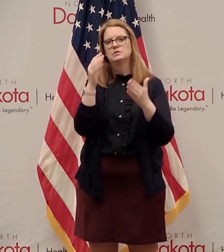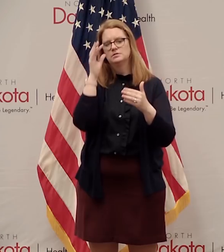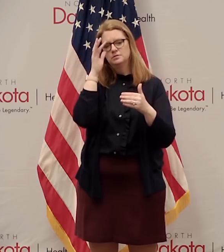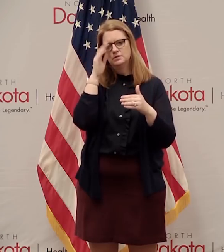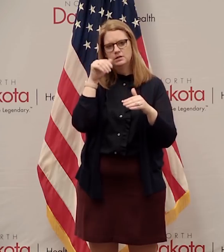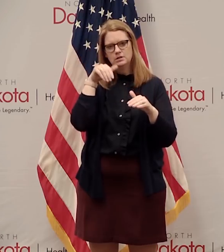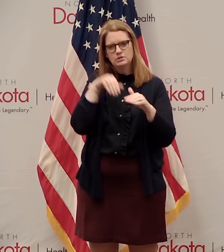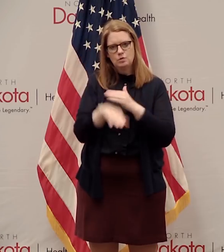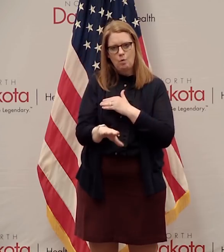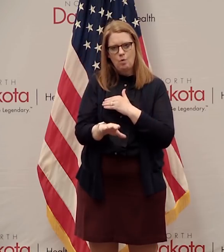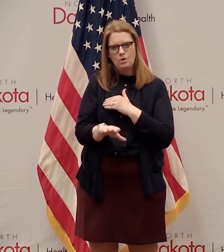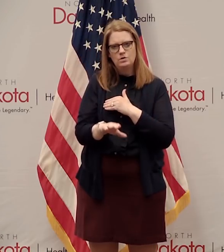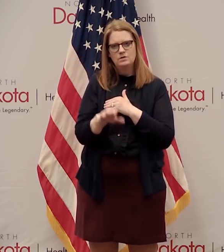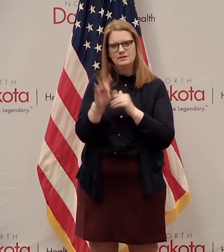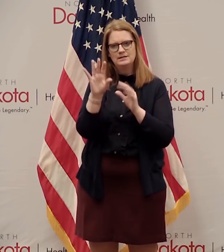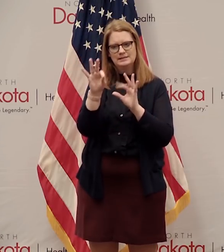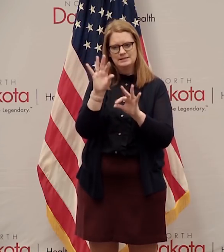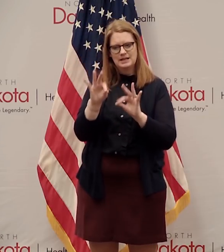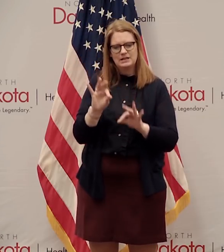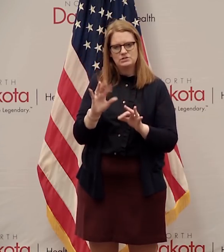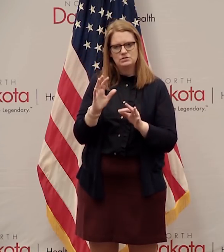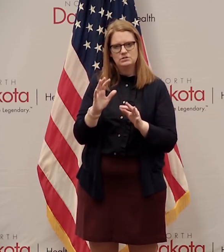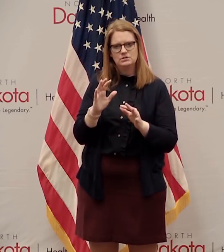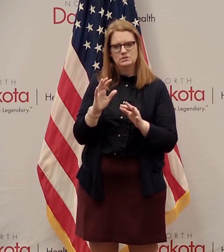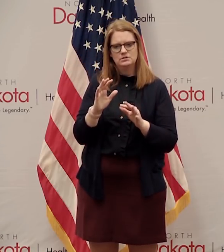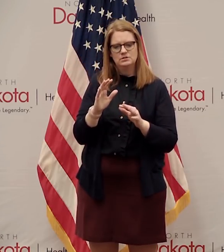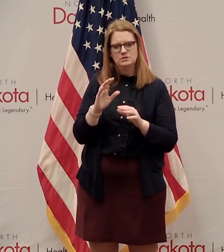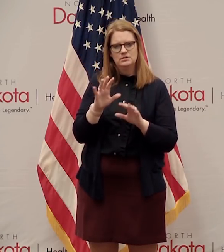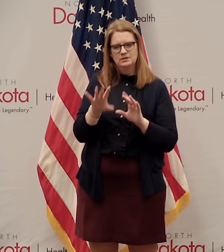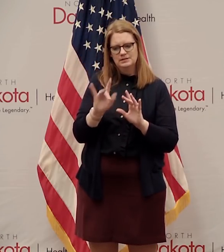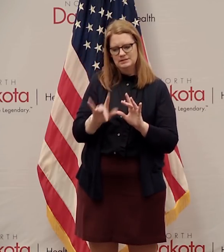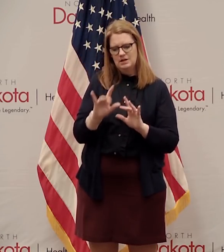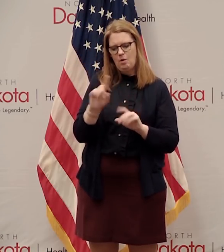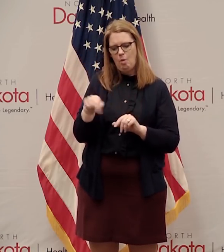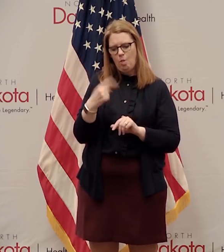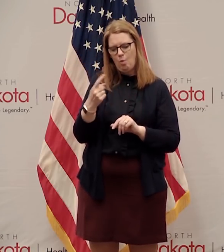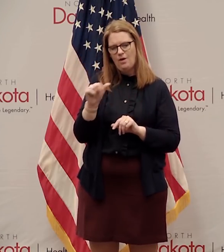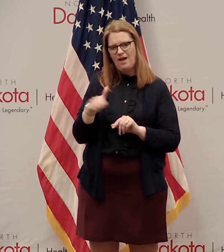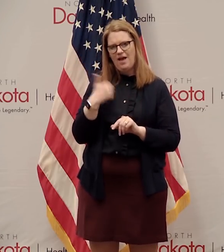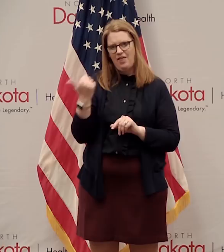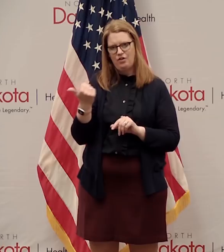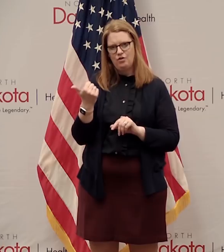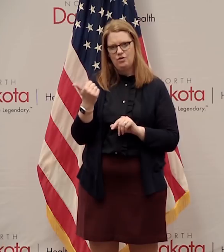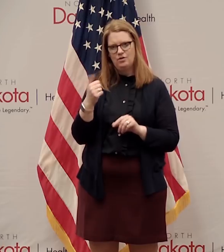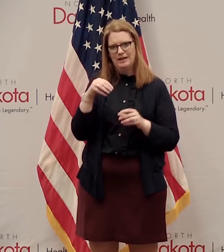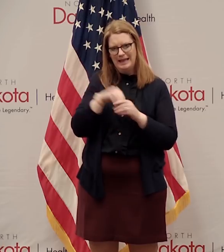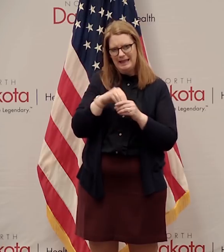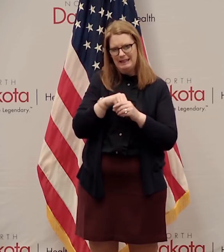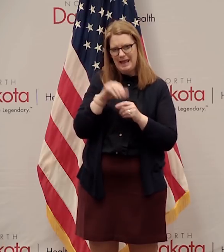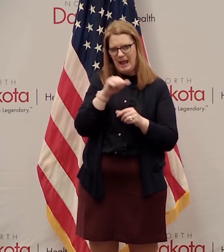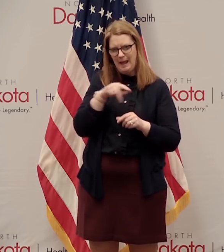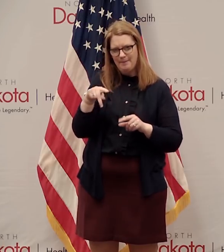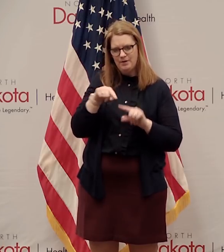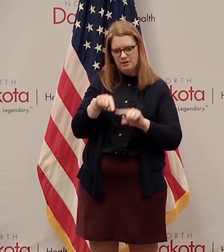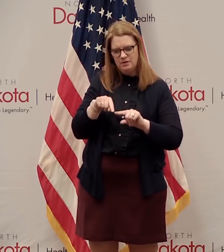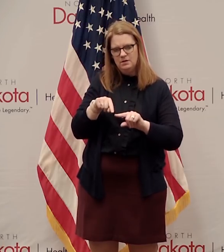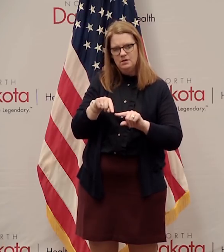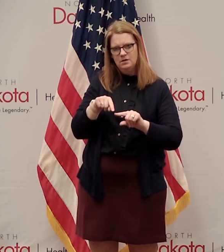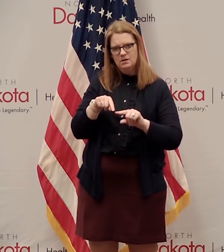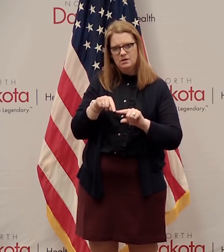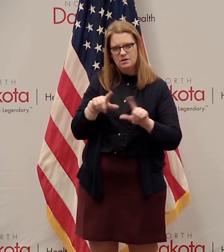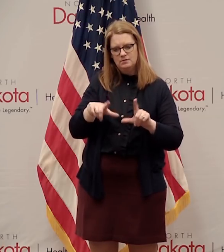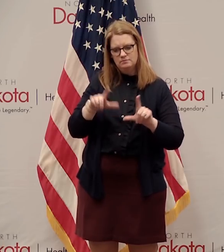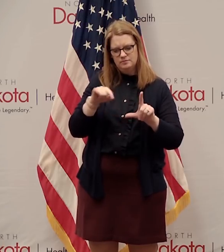your selection and collect Alone Other and hit Alone Other in the app, and then that will then